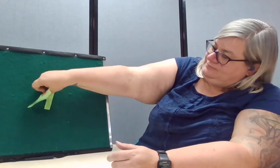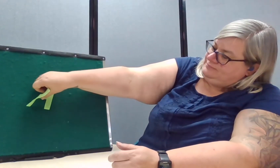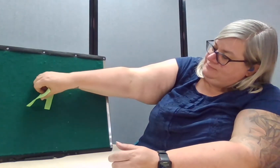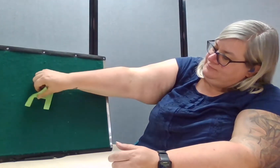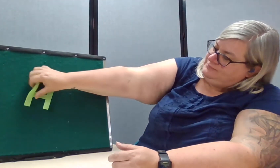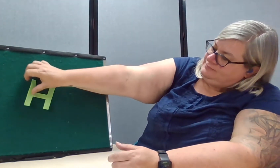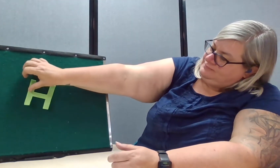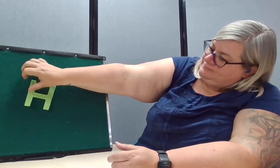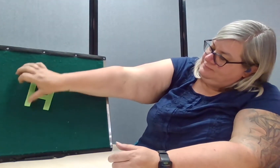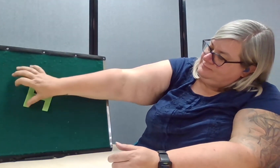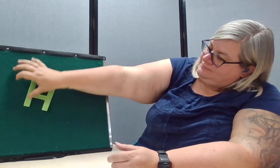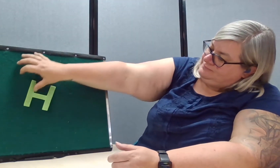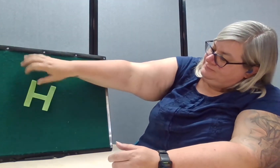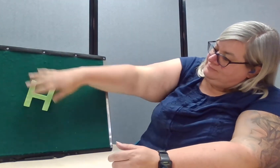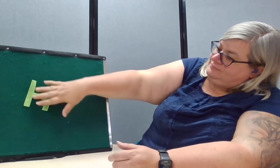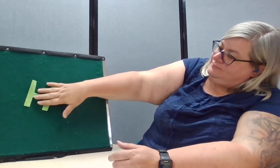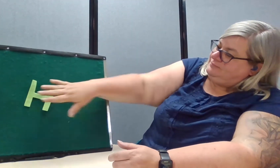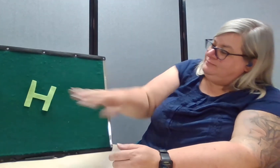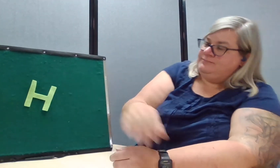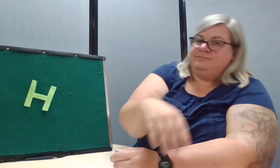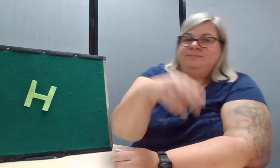Our next letter is H.